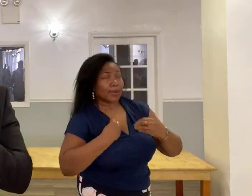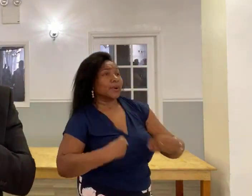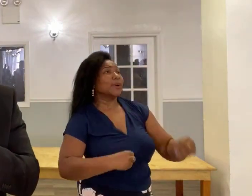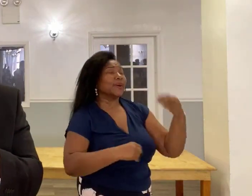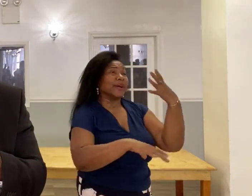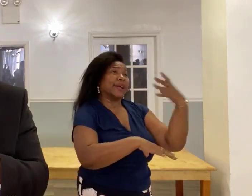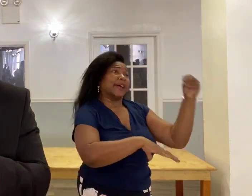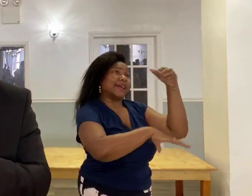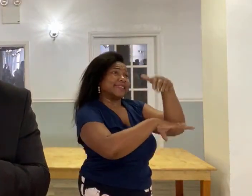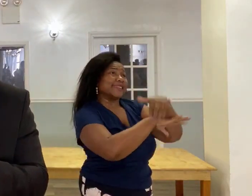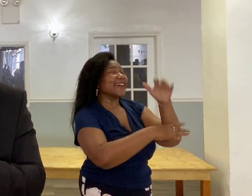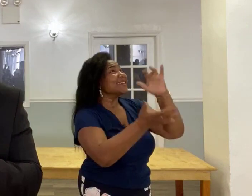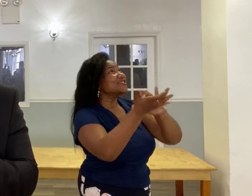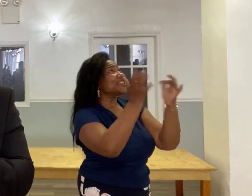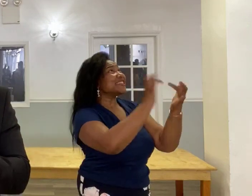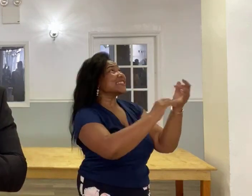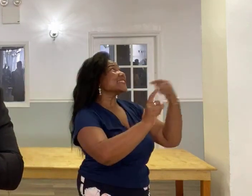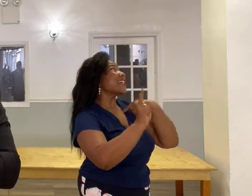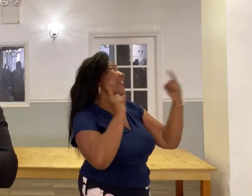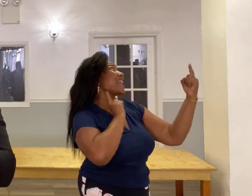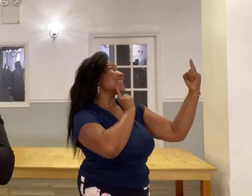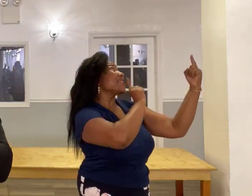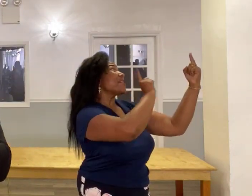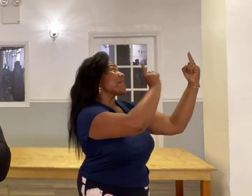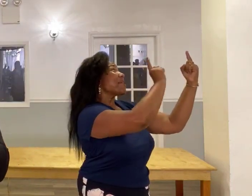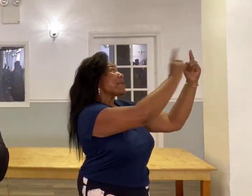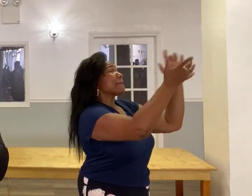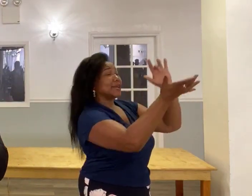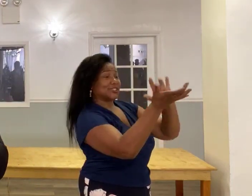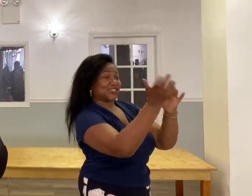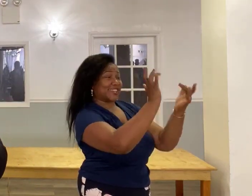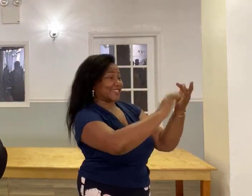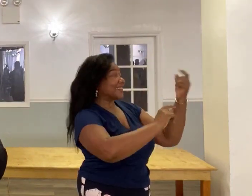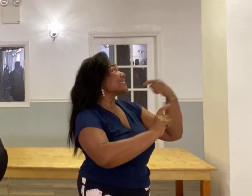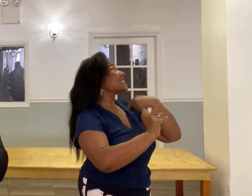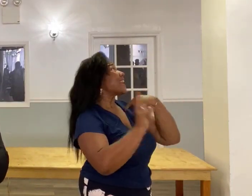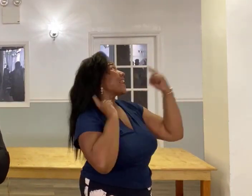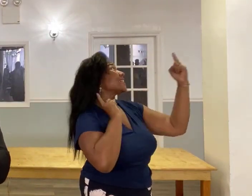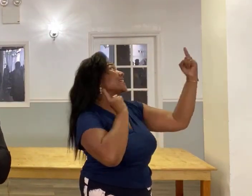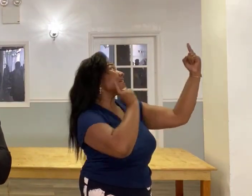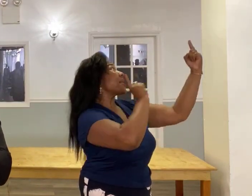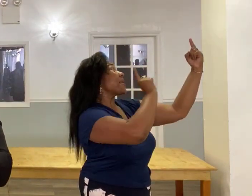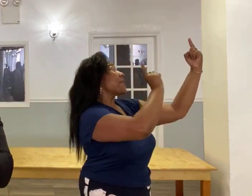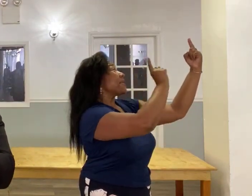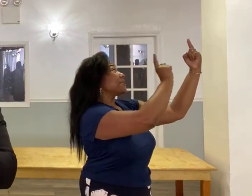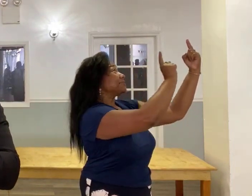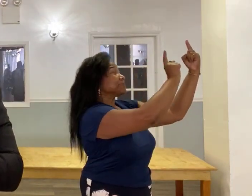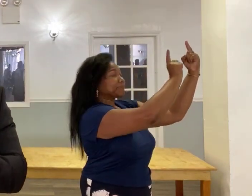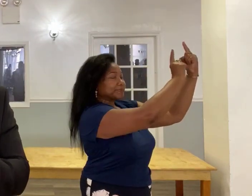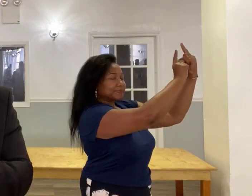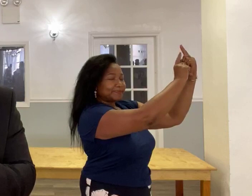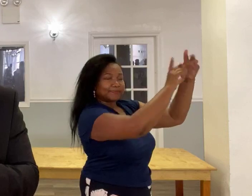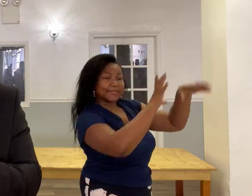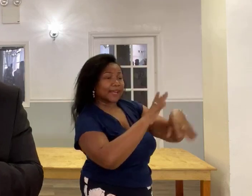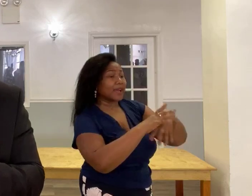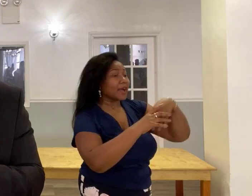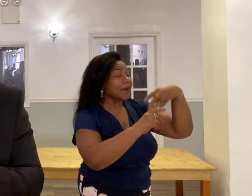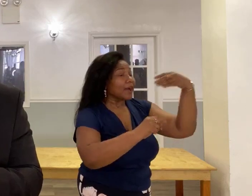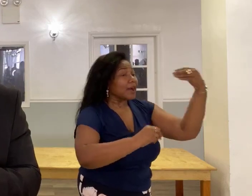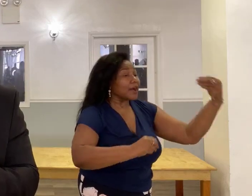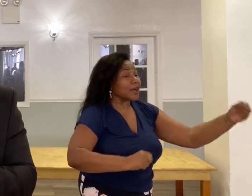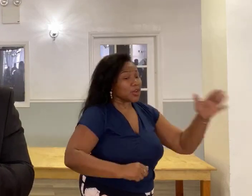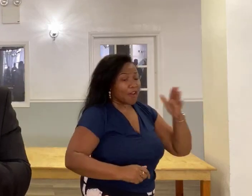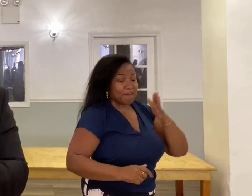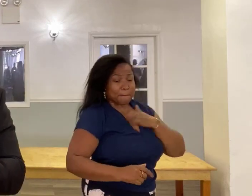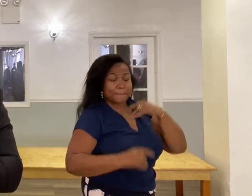night, Jesus, I come. Jesus, I come. Out of